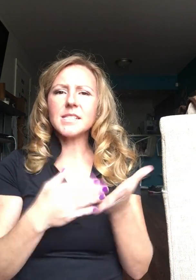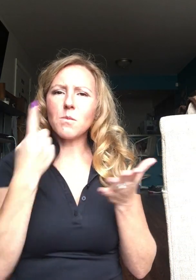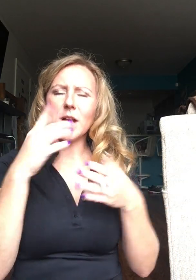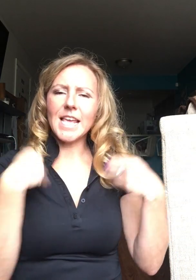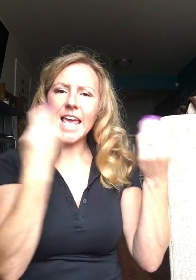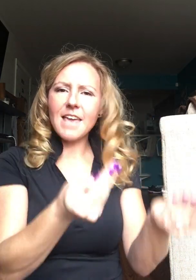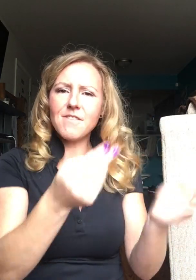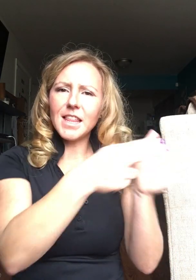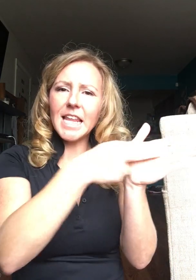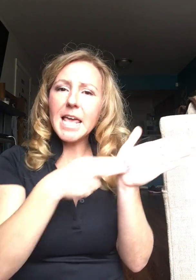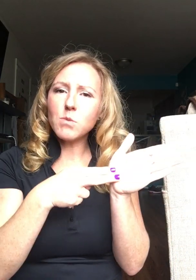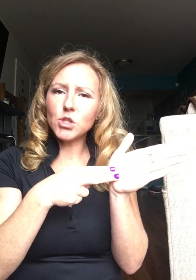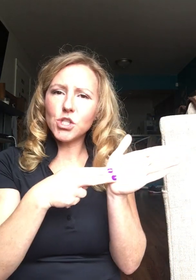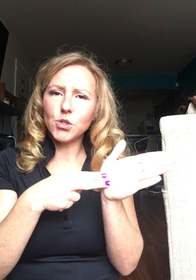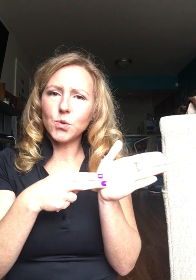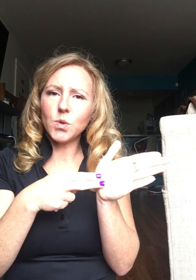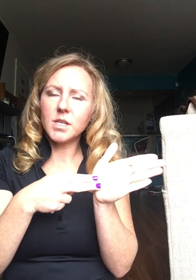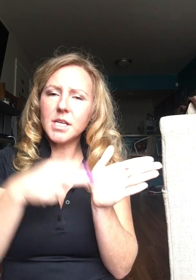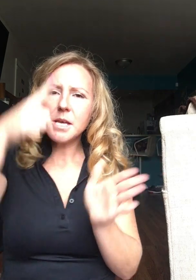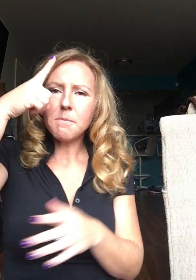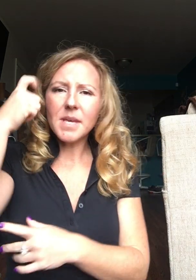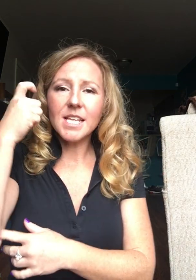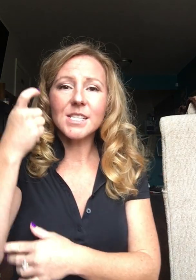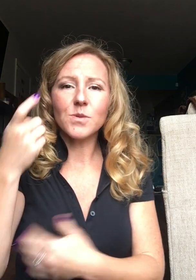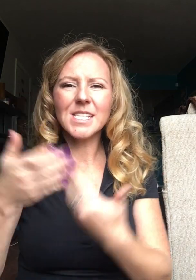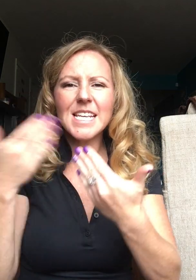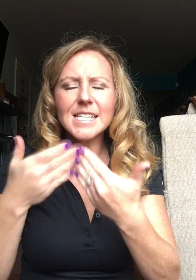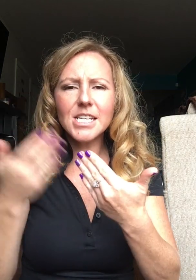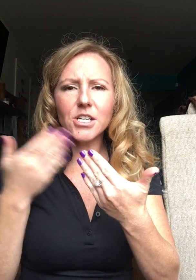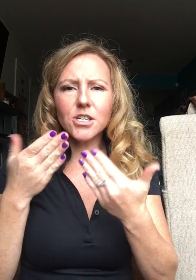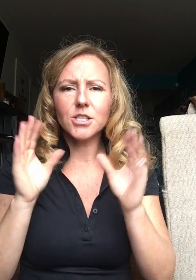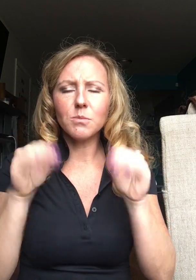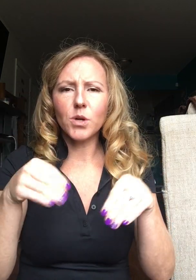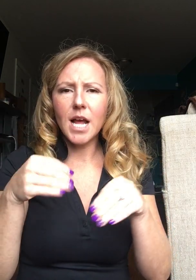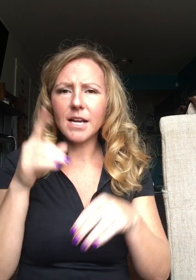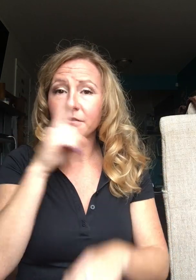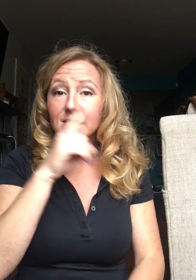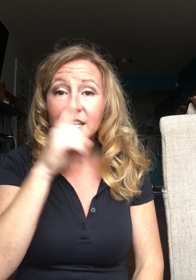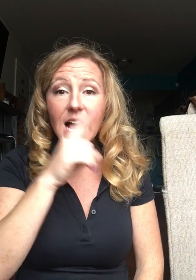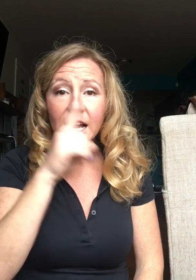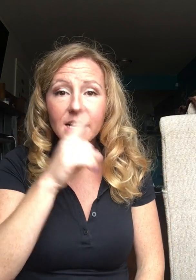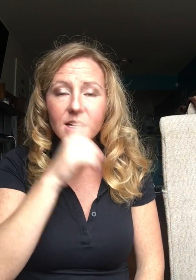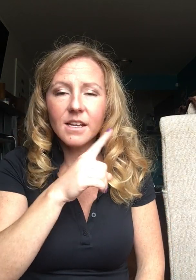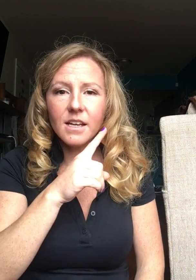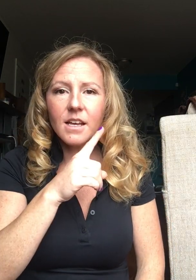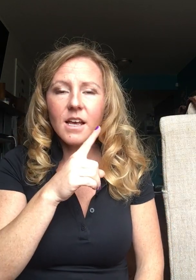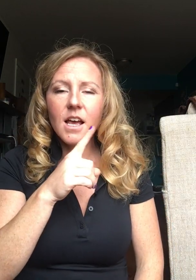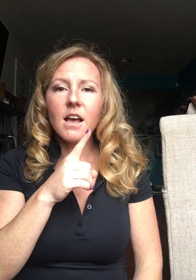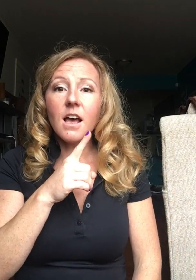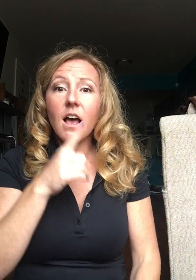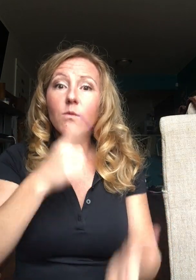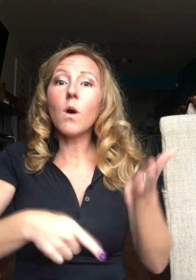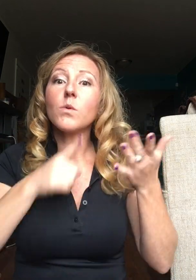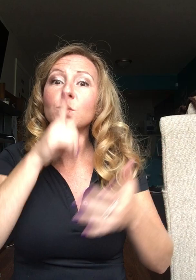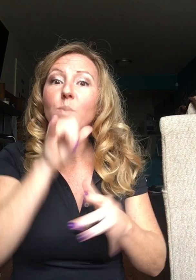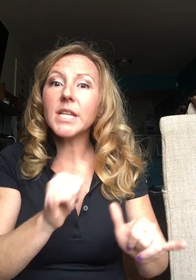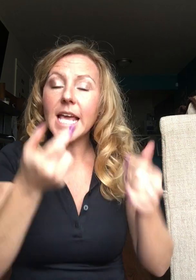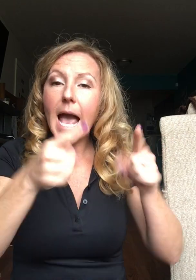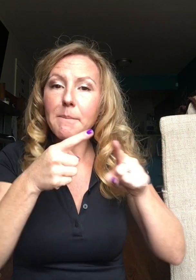Someone I gave the label to because it was easier to put on a facade of what was really